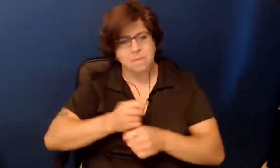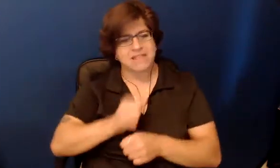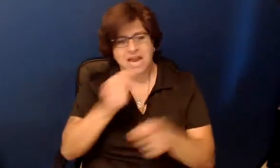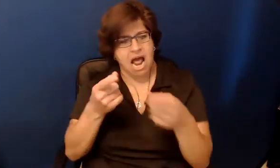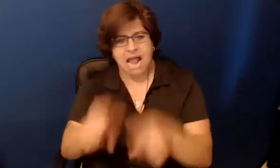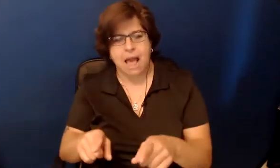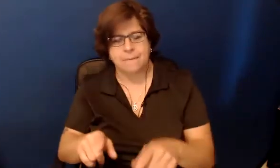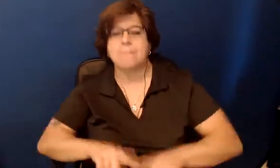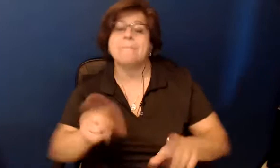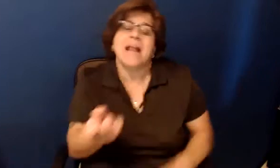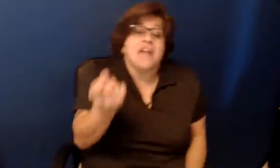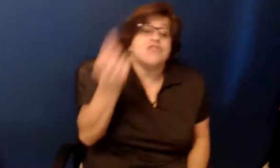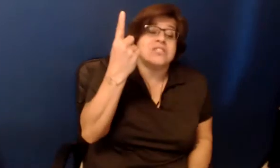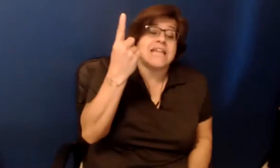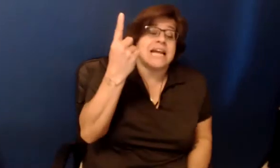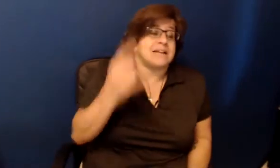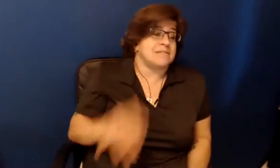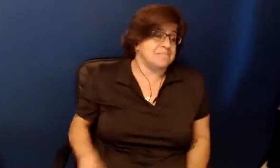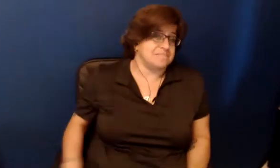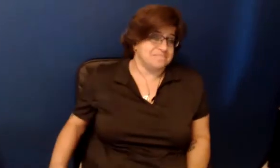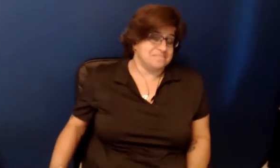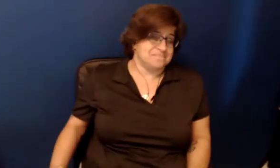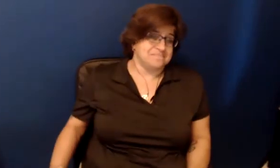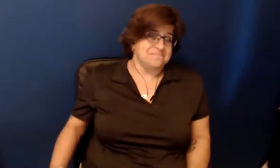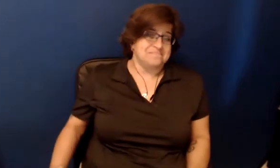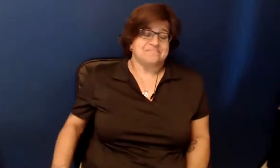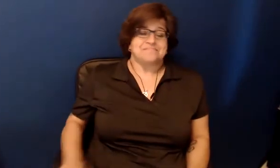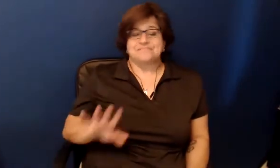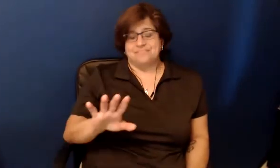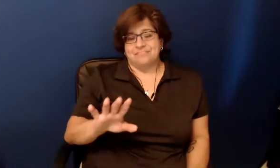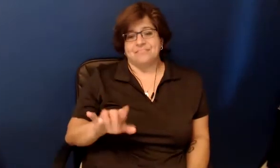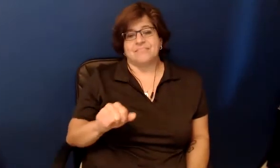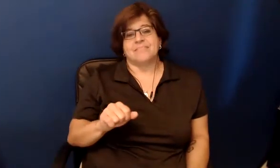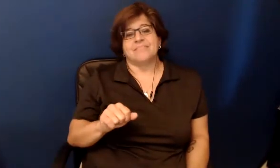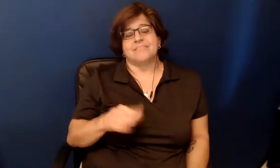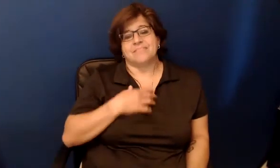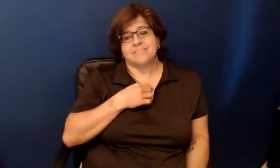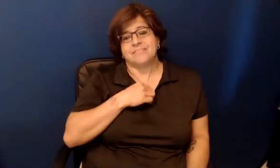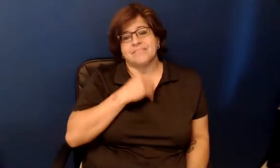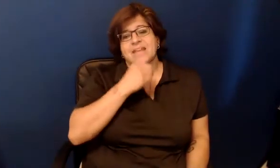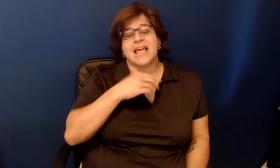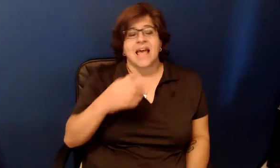But I understand today in Alcoholics Anonymous that if it's of any value to you, I'm required to tell it to